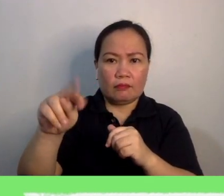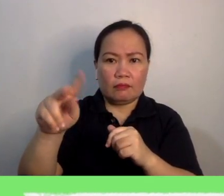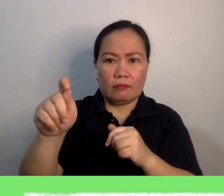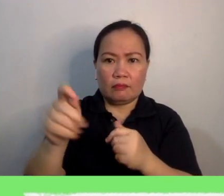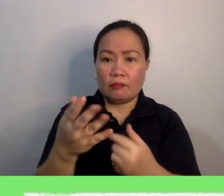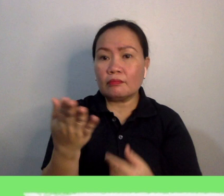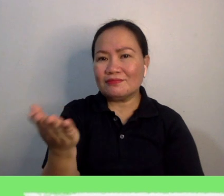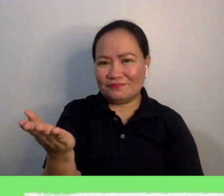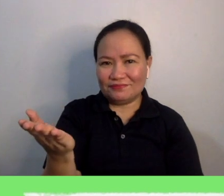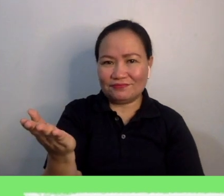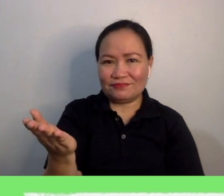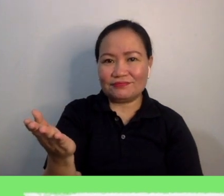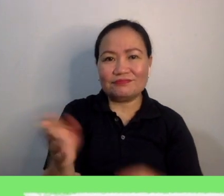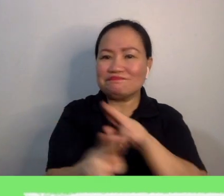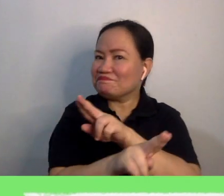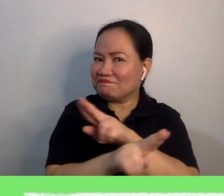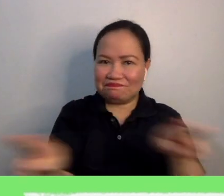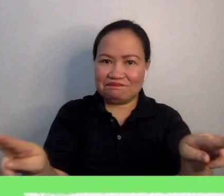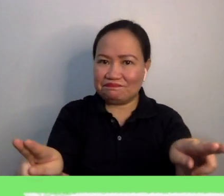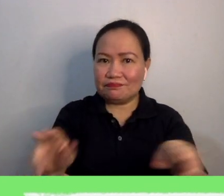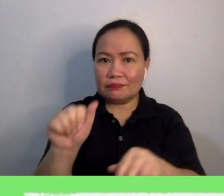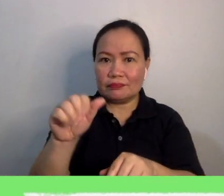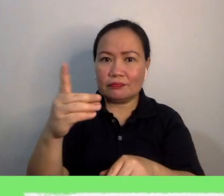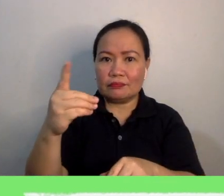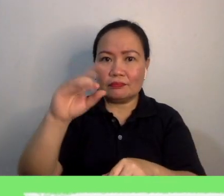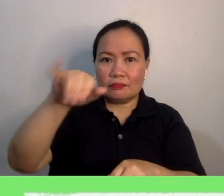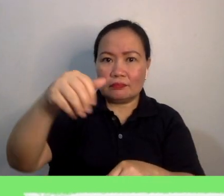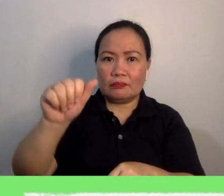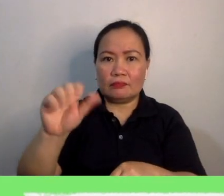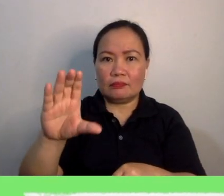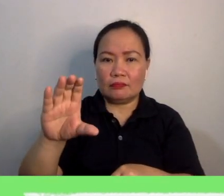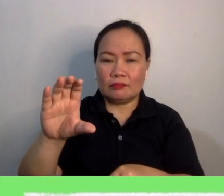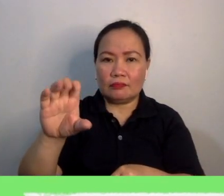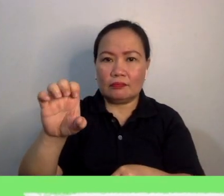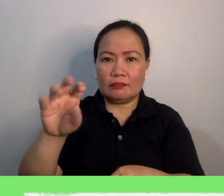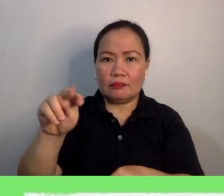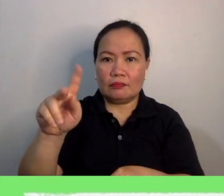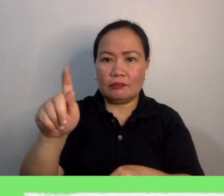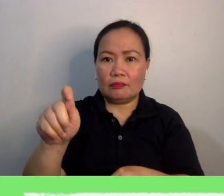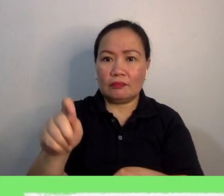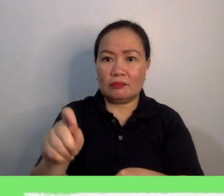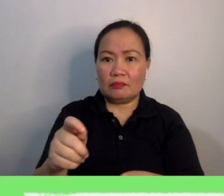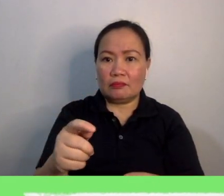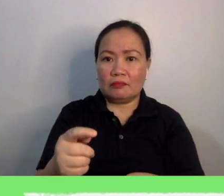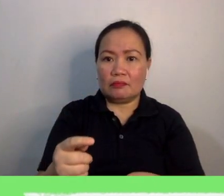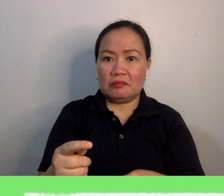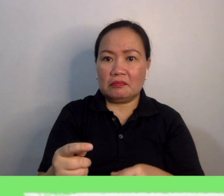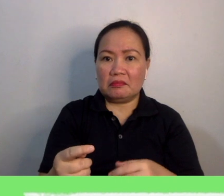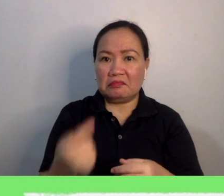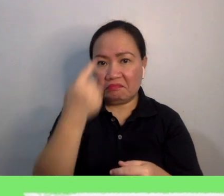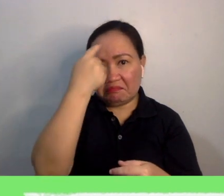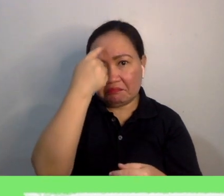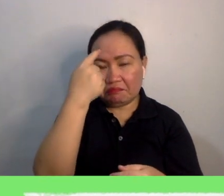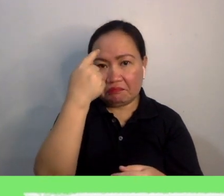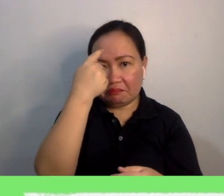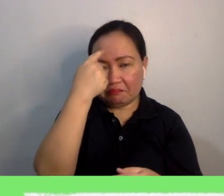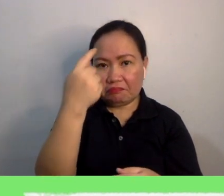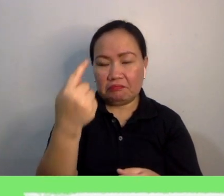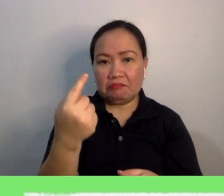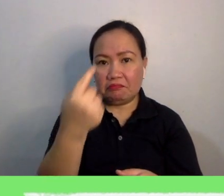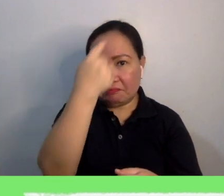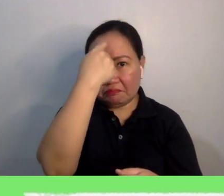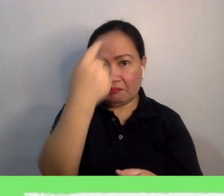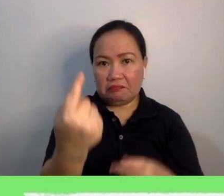is an example of non-adjacent. Ibig sabihin, as you can see, tig-isa sila ng endpoint. So, wala silang